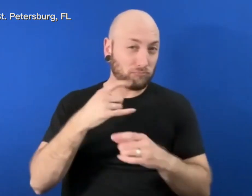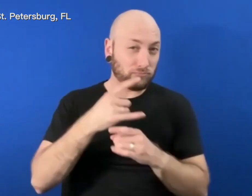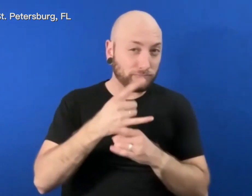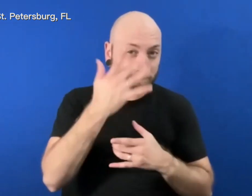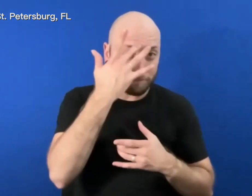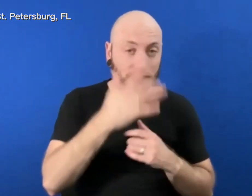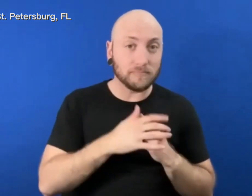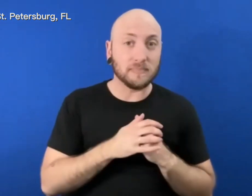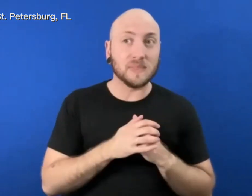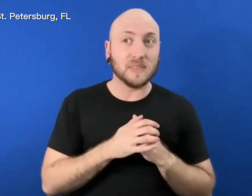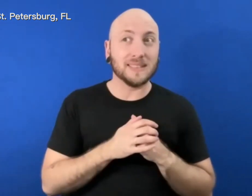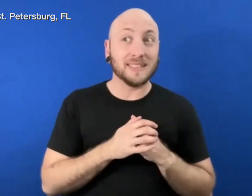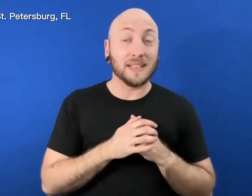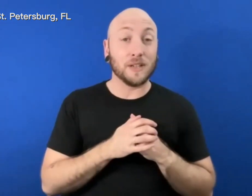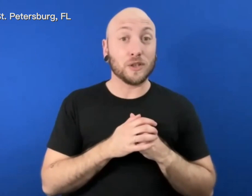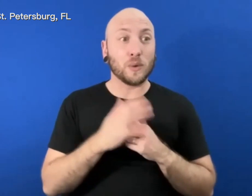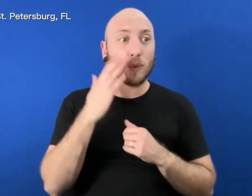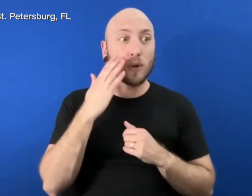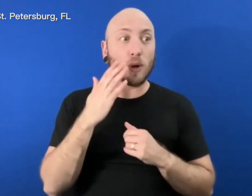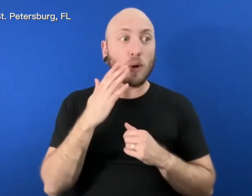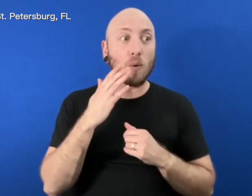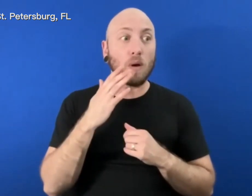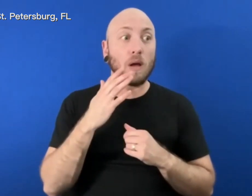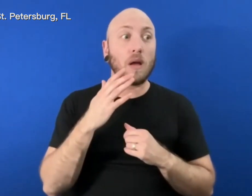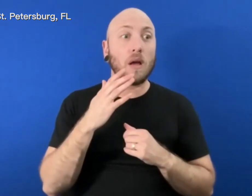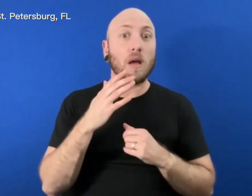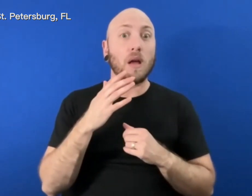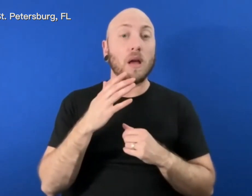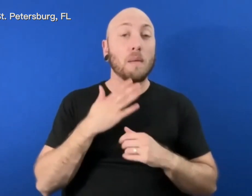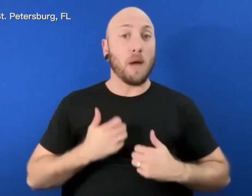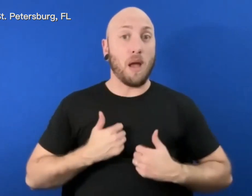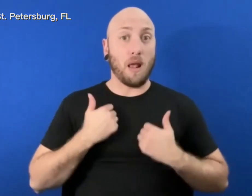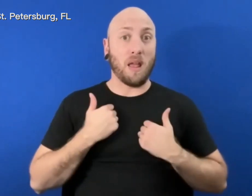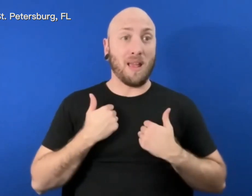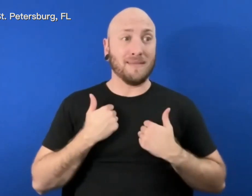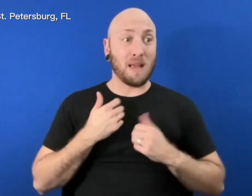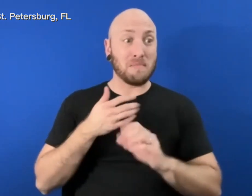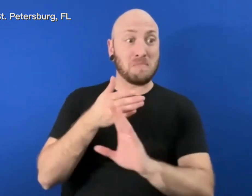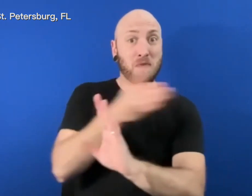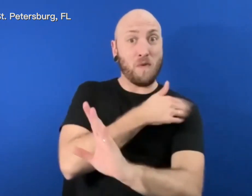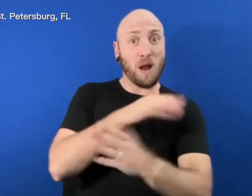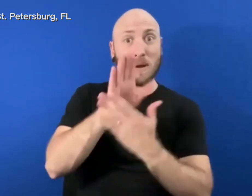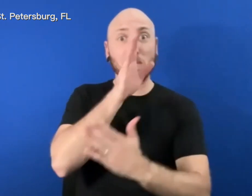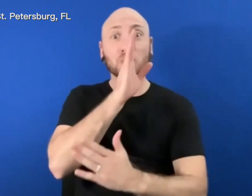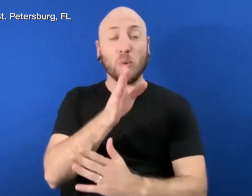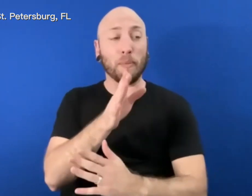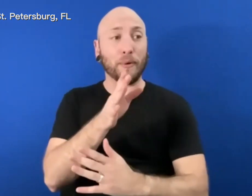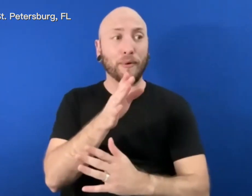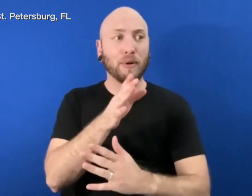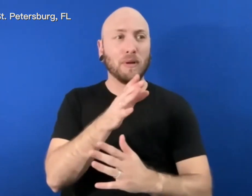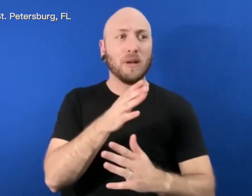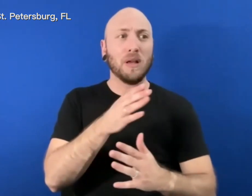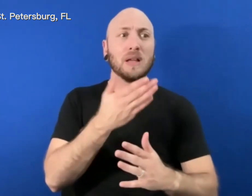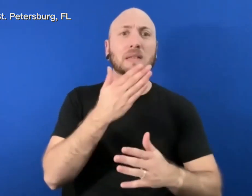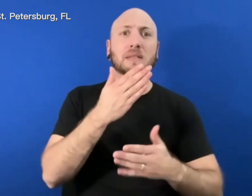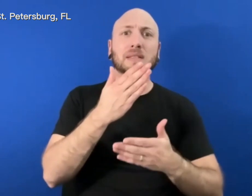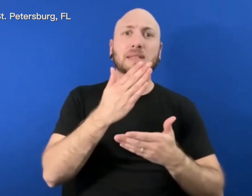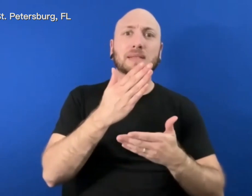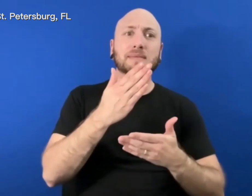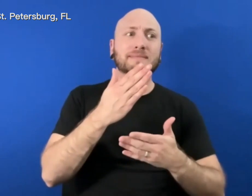how bad, my life has progressed in unmanageability, no matter if it's like a day after or a week